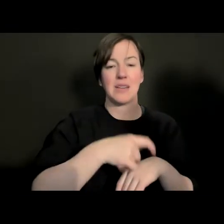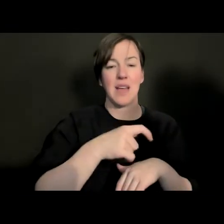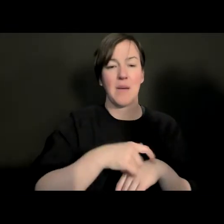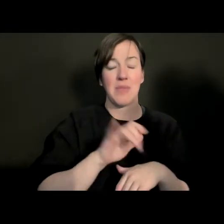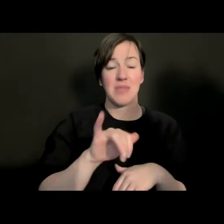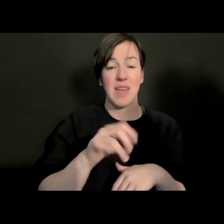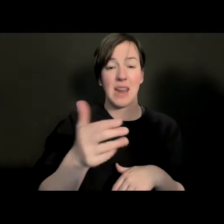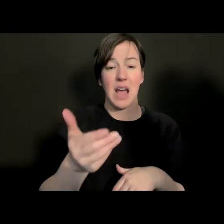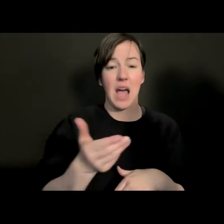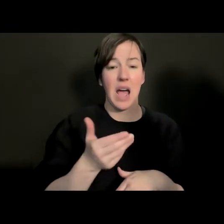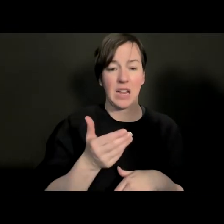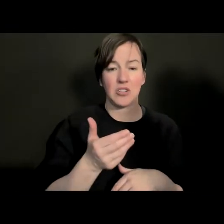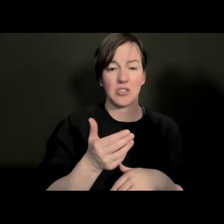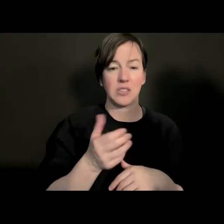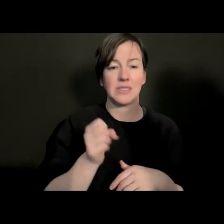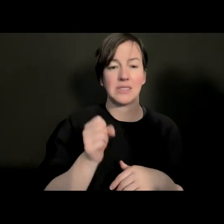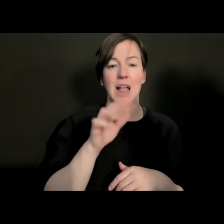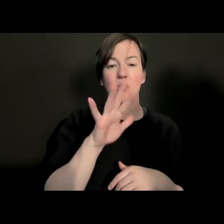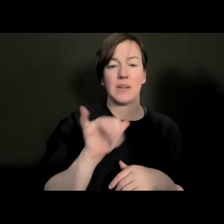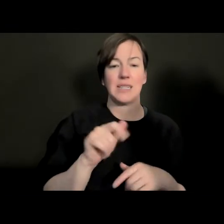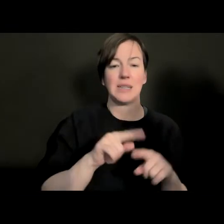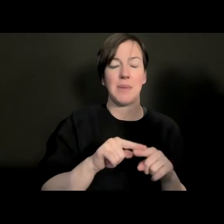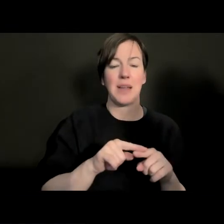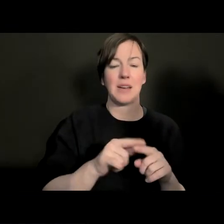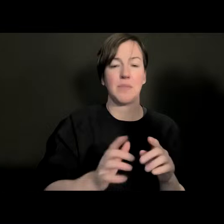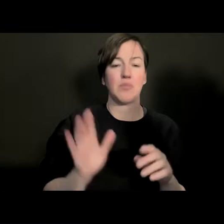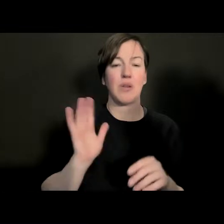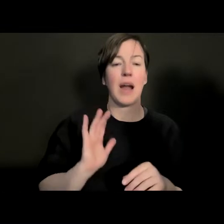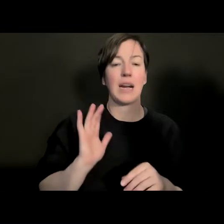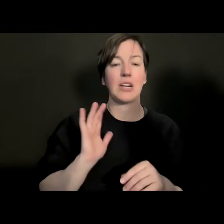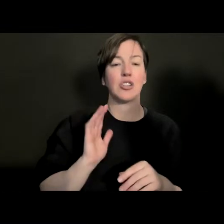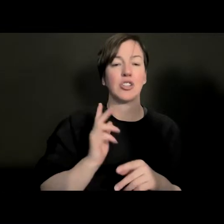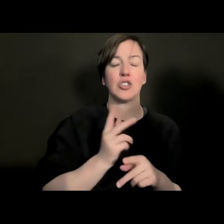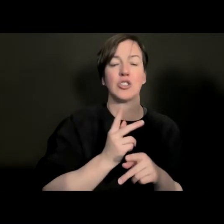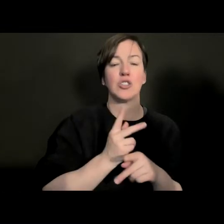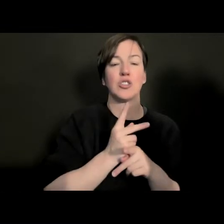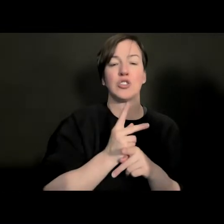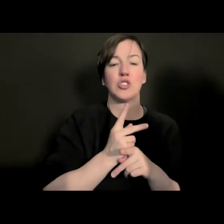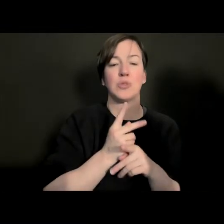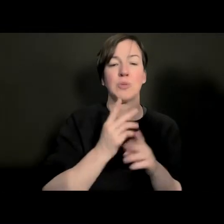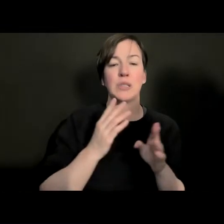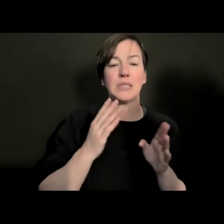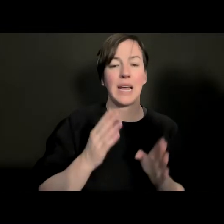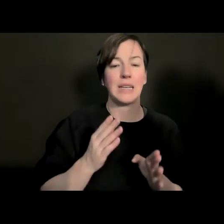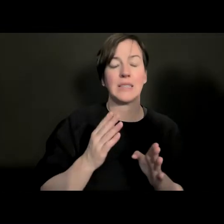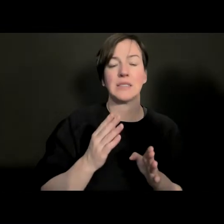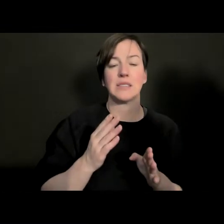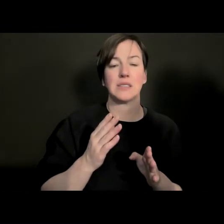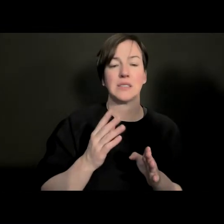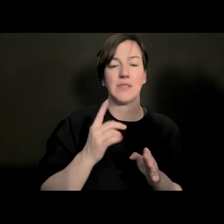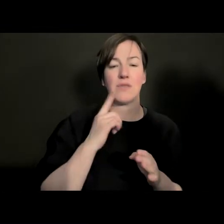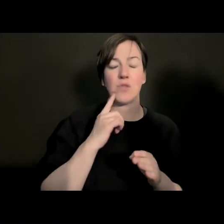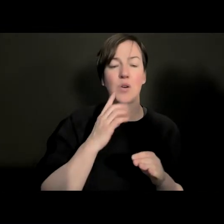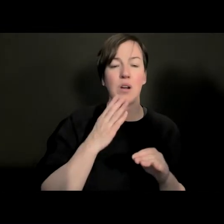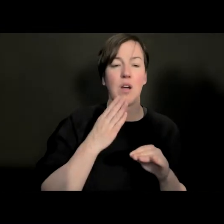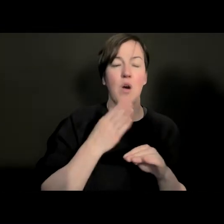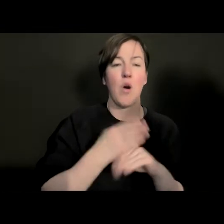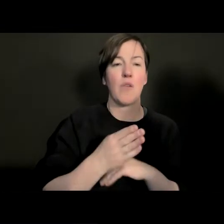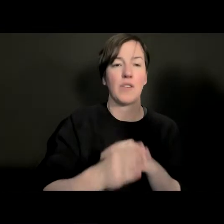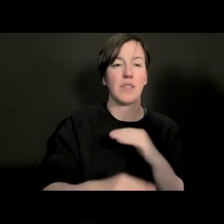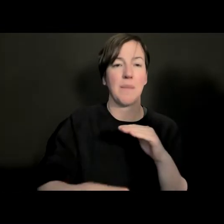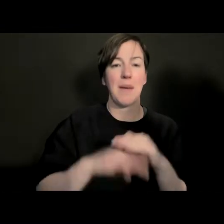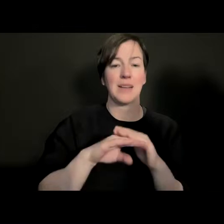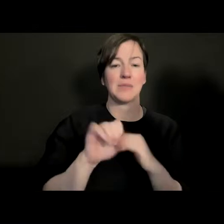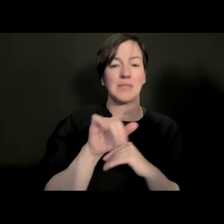higher salary was based on the district's prior superintendent recommendation of a salary in excess of the maximum